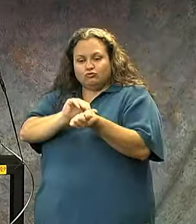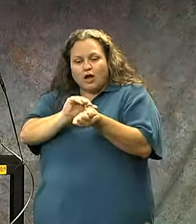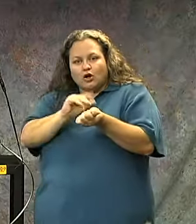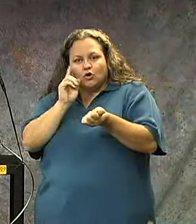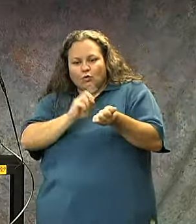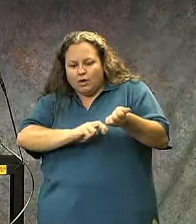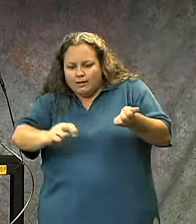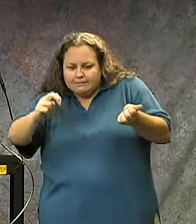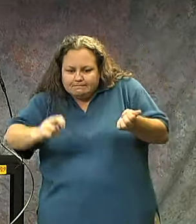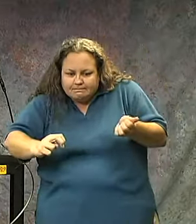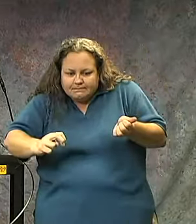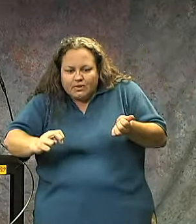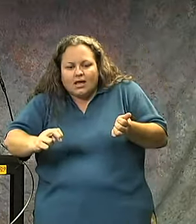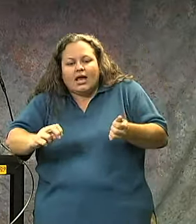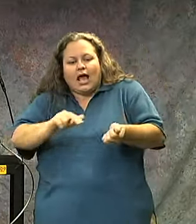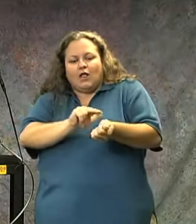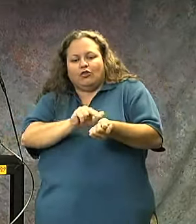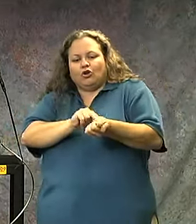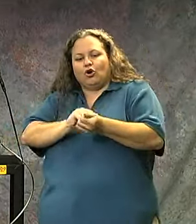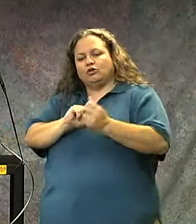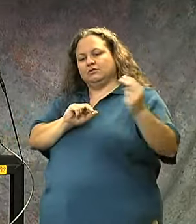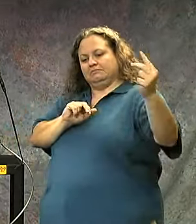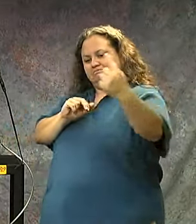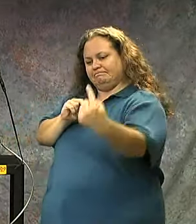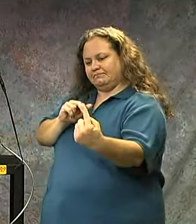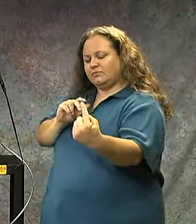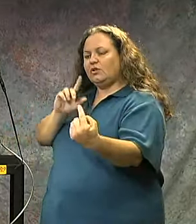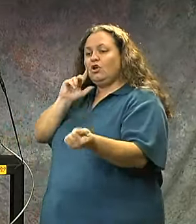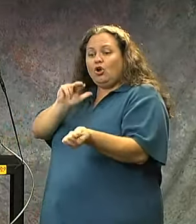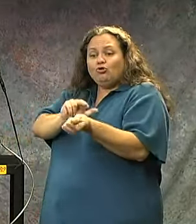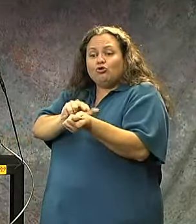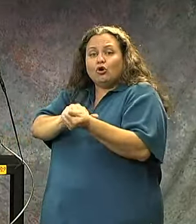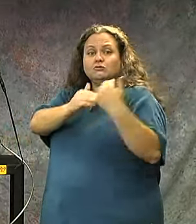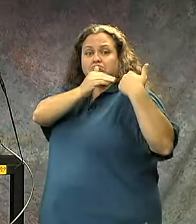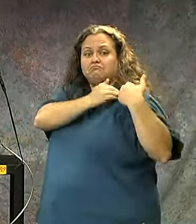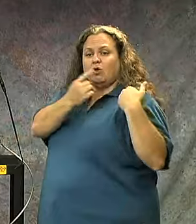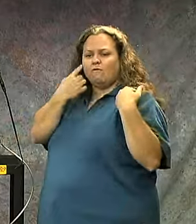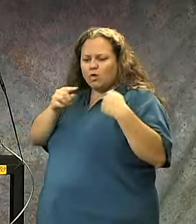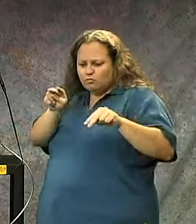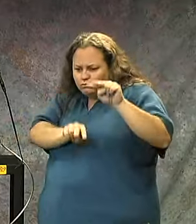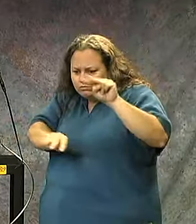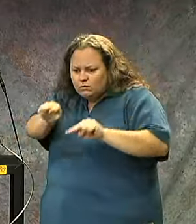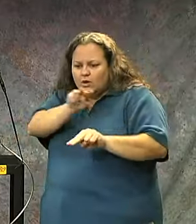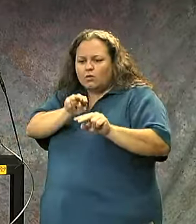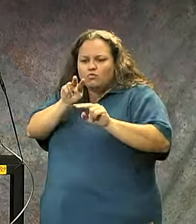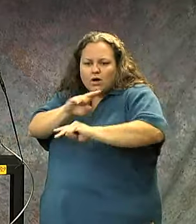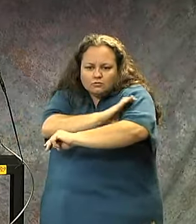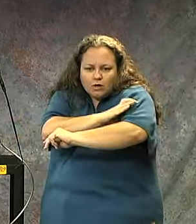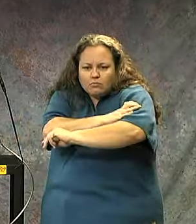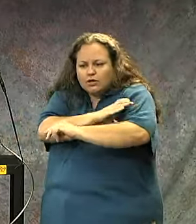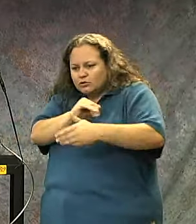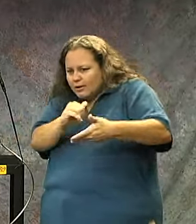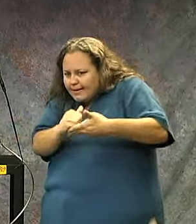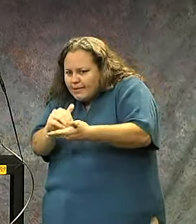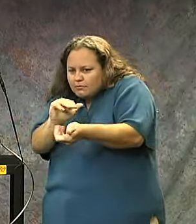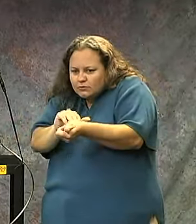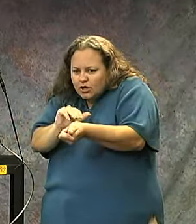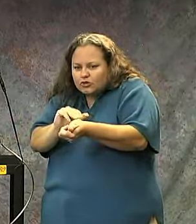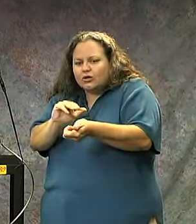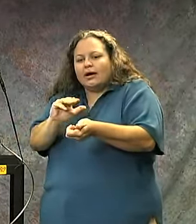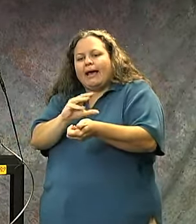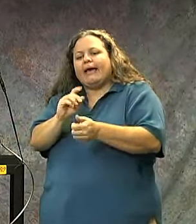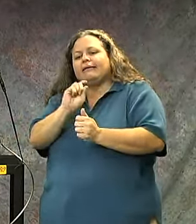will be on this side with the instrument and a nurse will be at the head of the bed. The nurse is there to monitor you, watch your vital signs, assist the